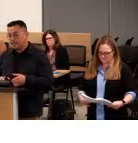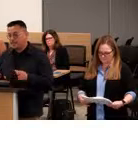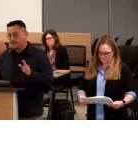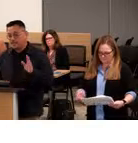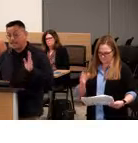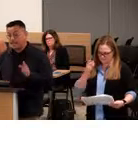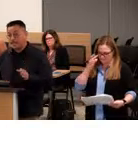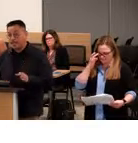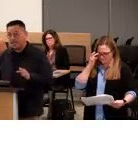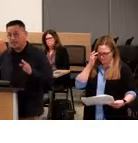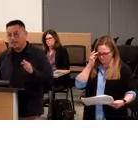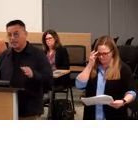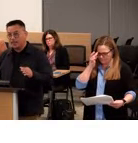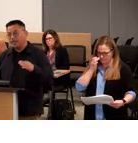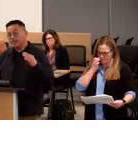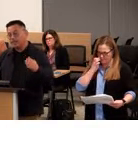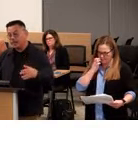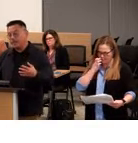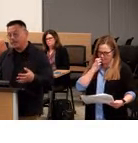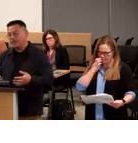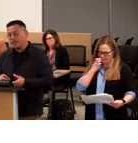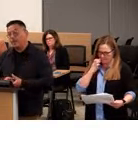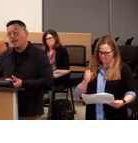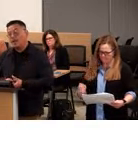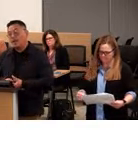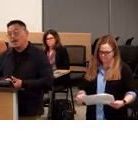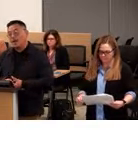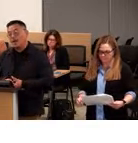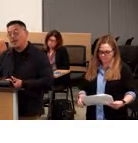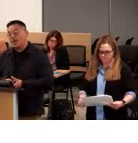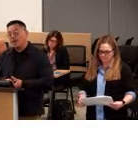expertise it's taking to do that and to create meaningful